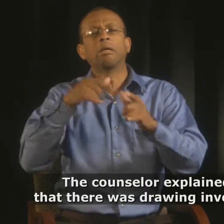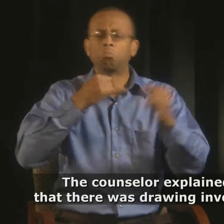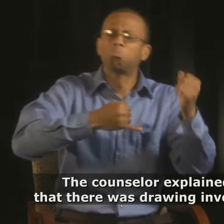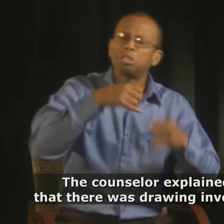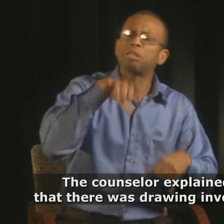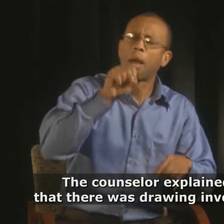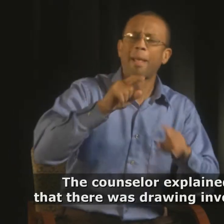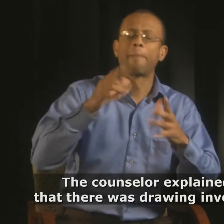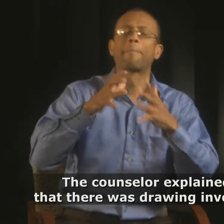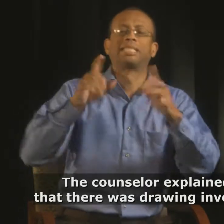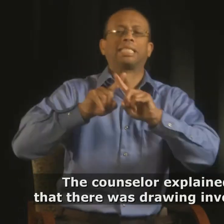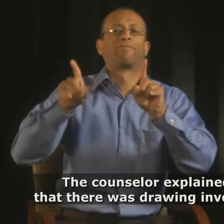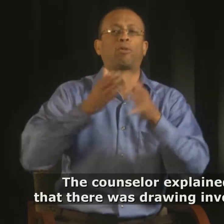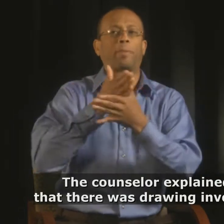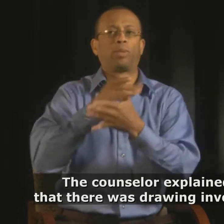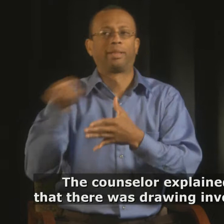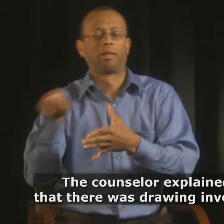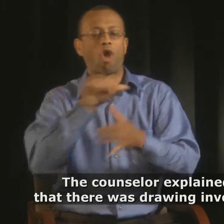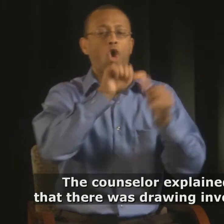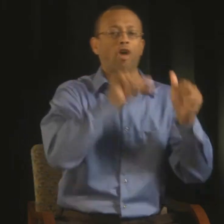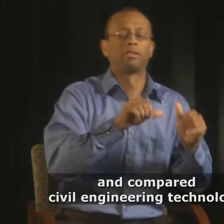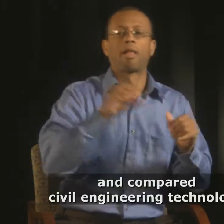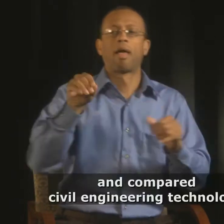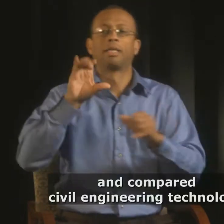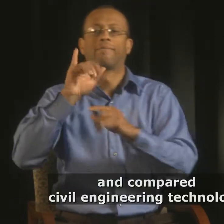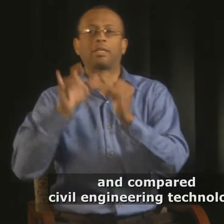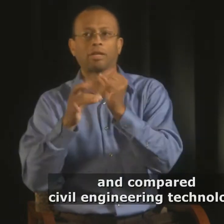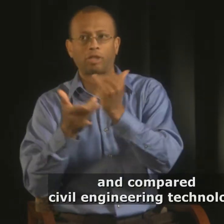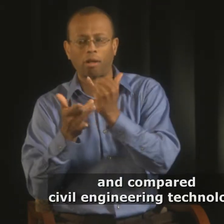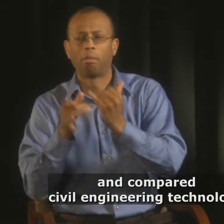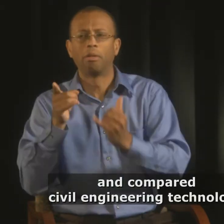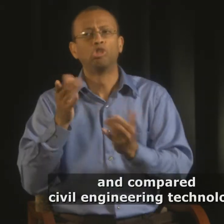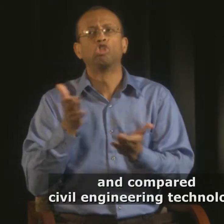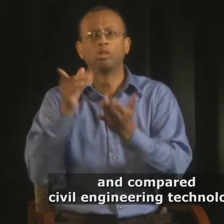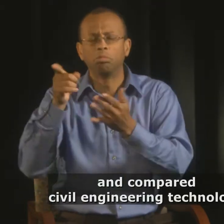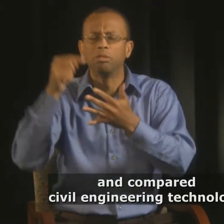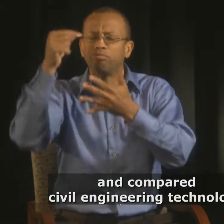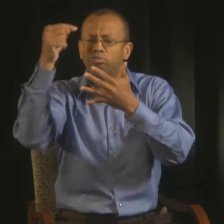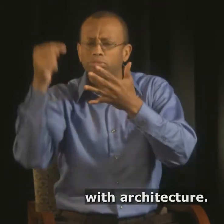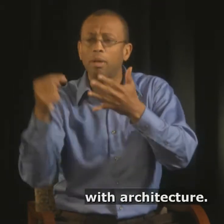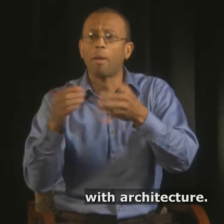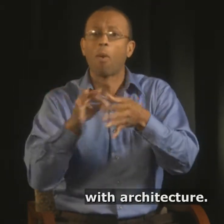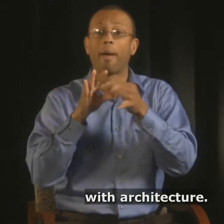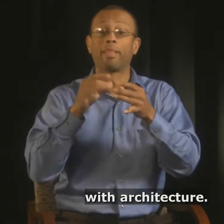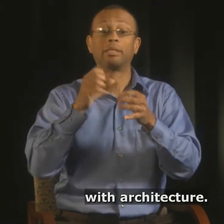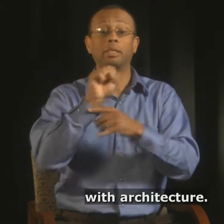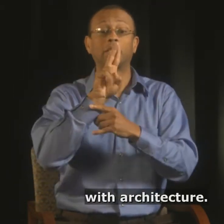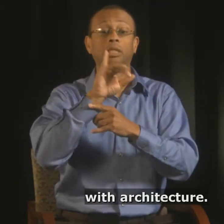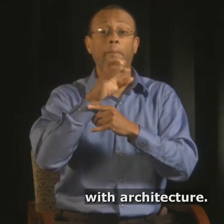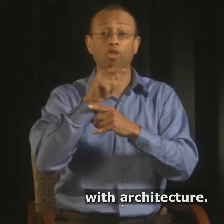counselor explained that there was drawing involved and compared civil engineering technology with architecture.